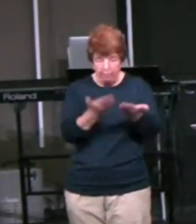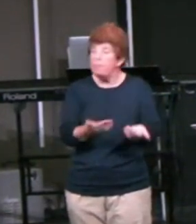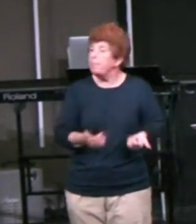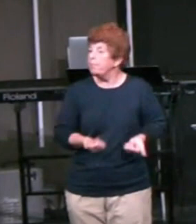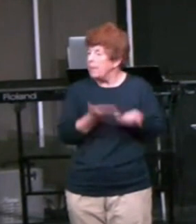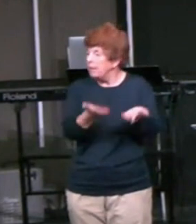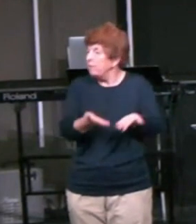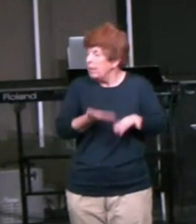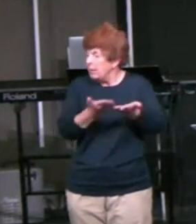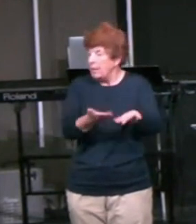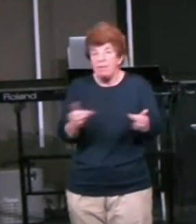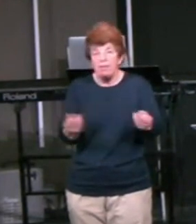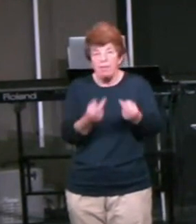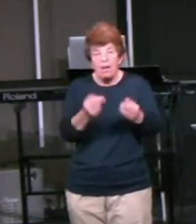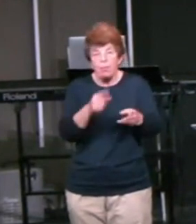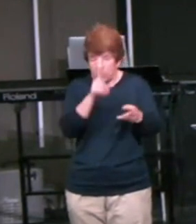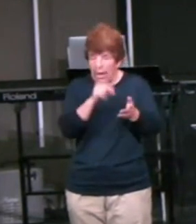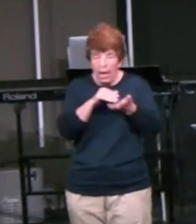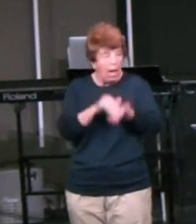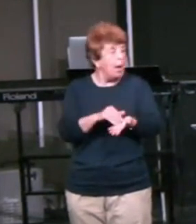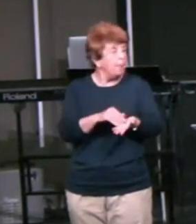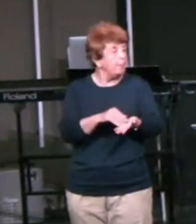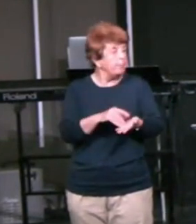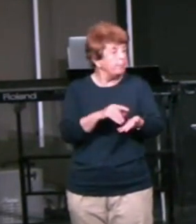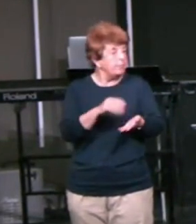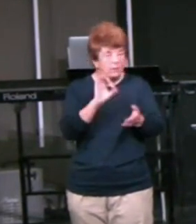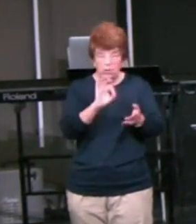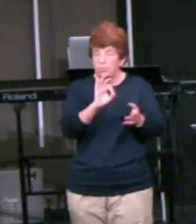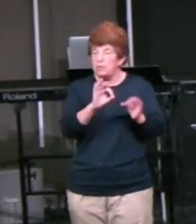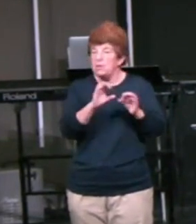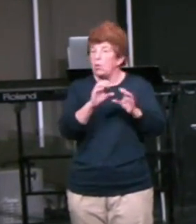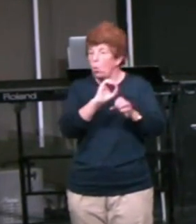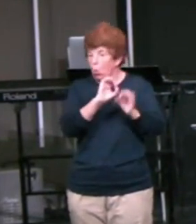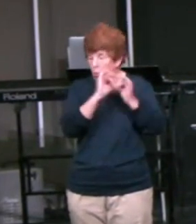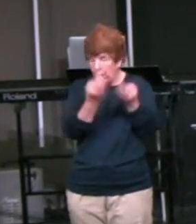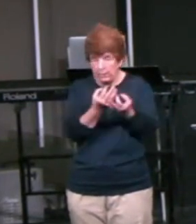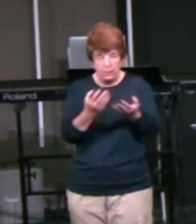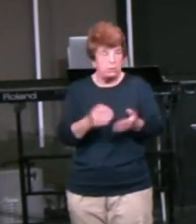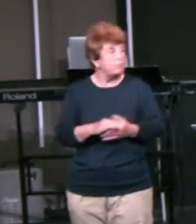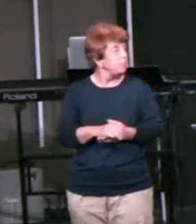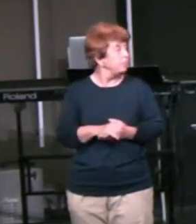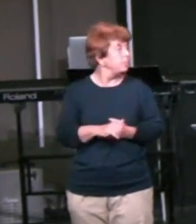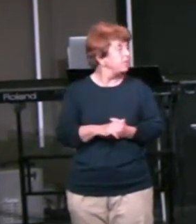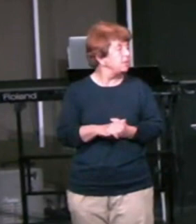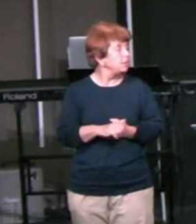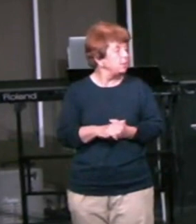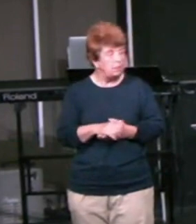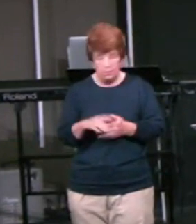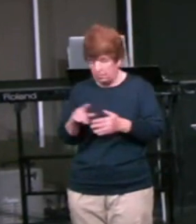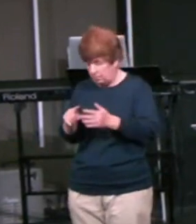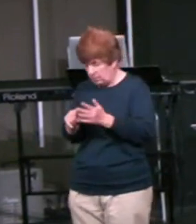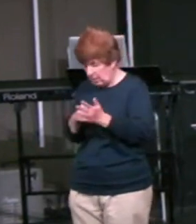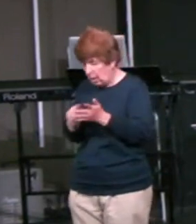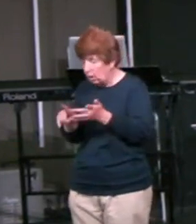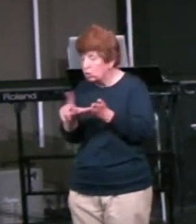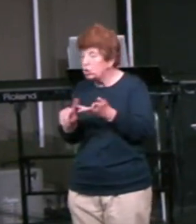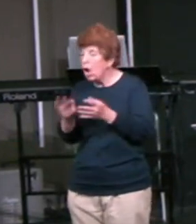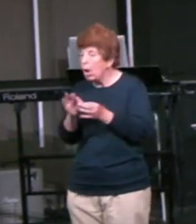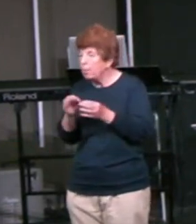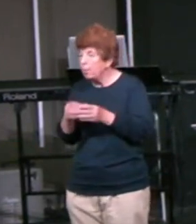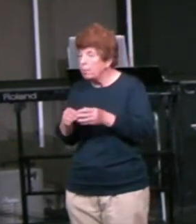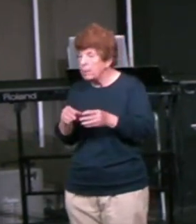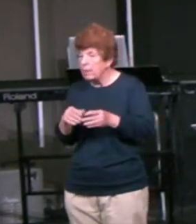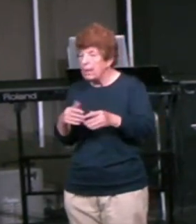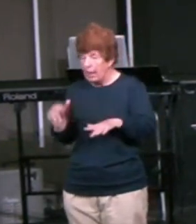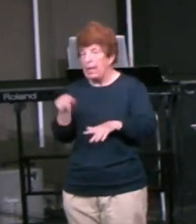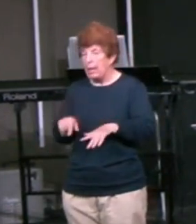money available to help particular charities and what have you. Job would fit into those sorts of categories,